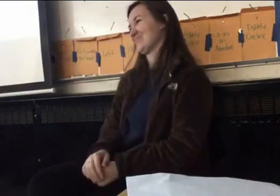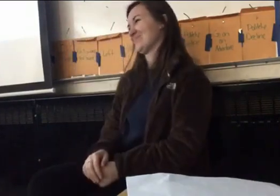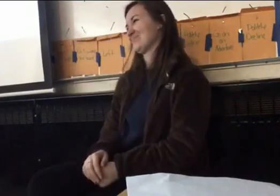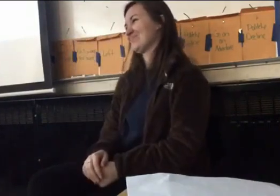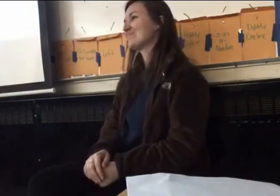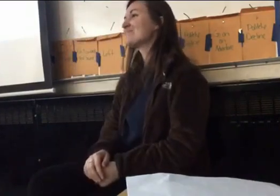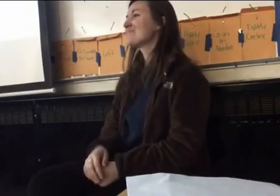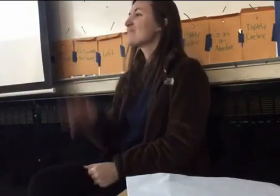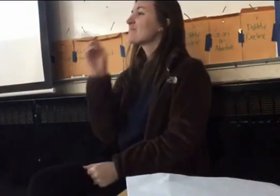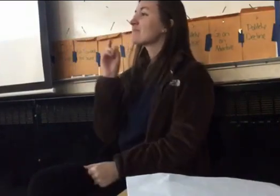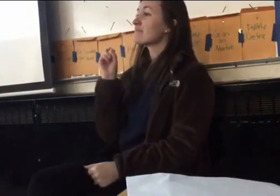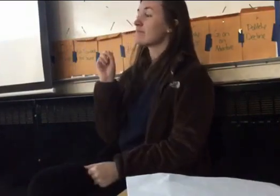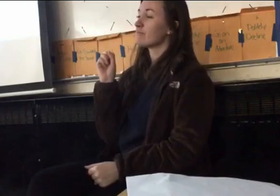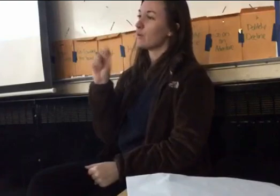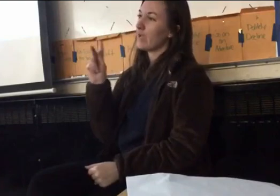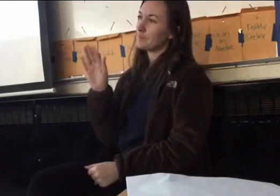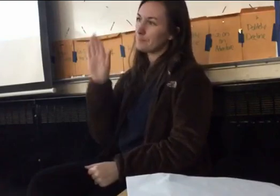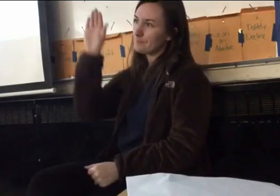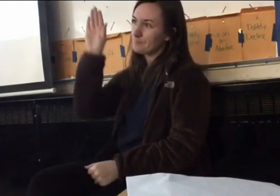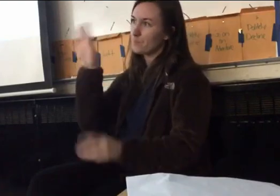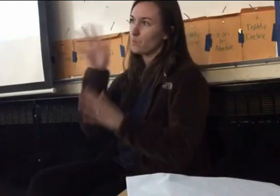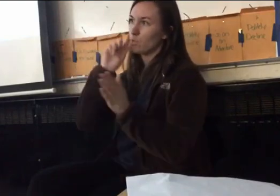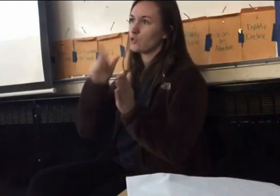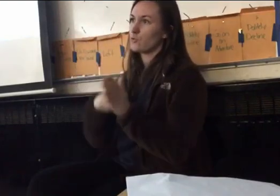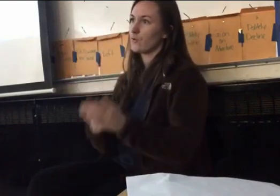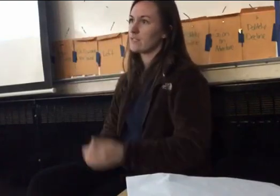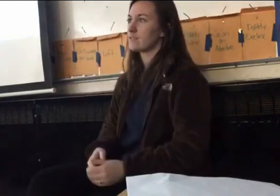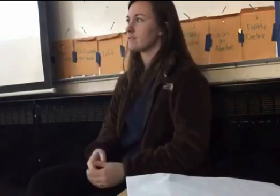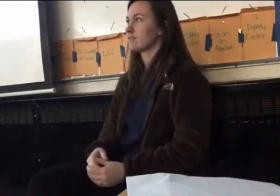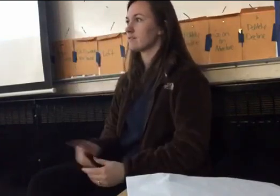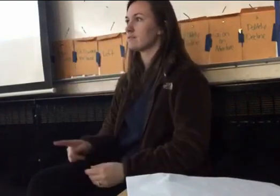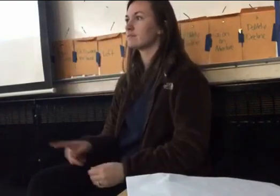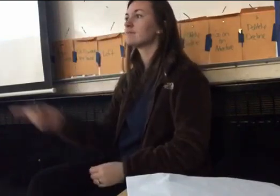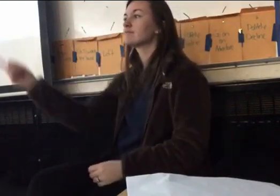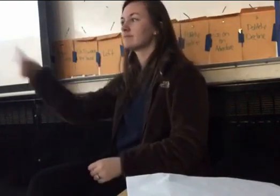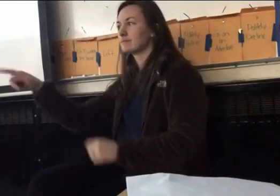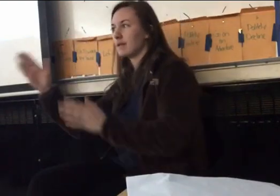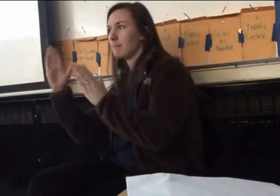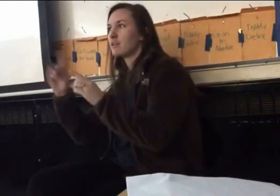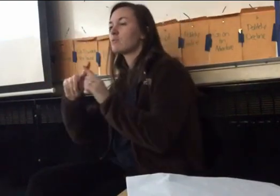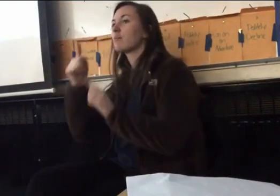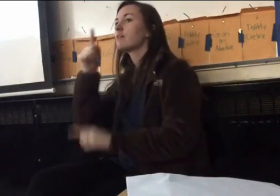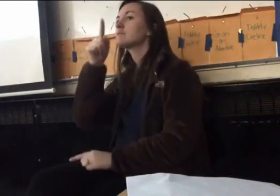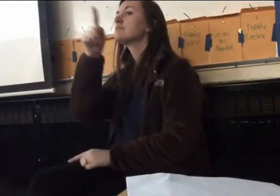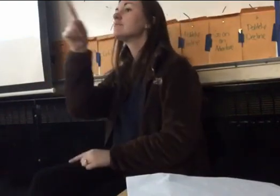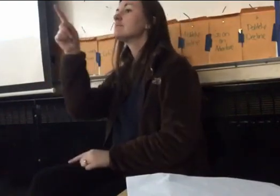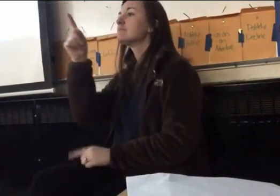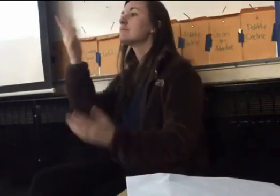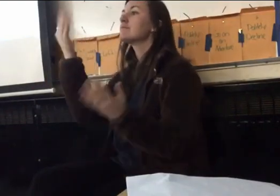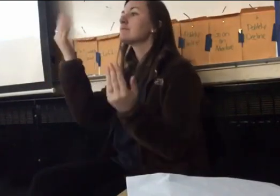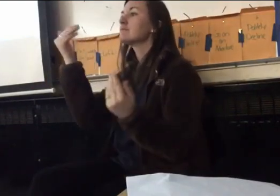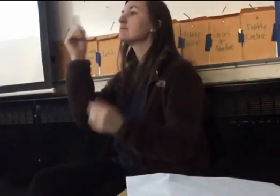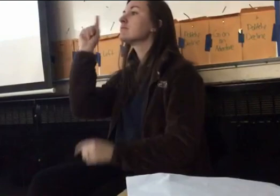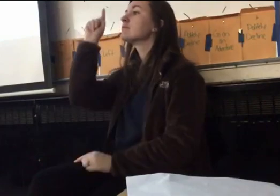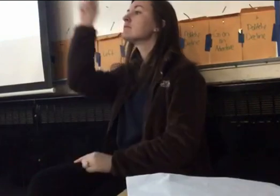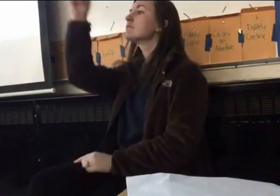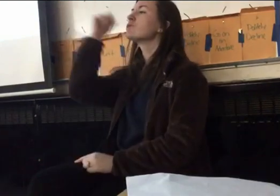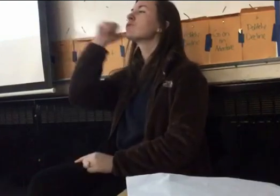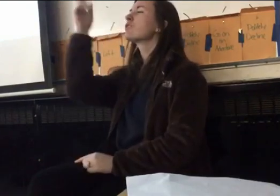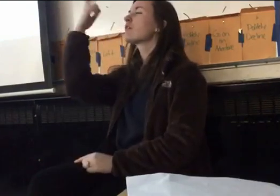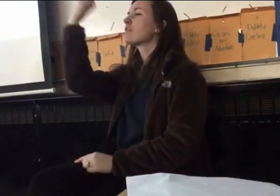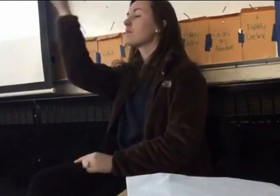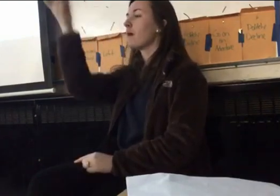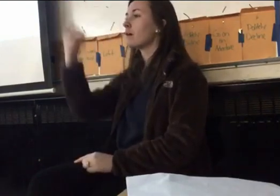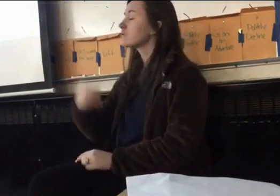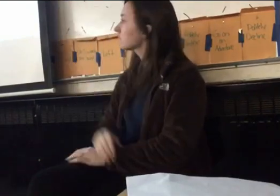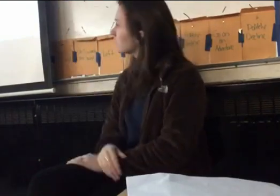Alright, Kay, raising your hands, things that we're noticing. Especially from those sides. Yeah. They're kind of marching